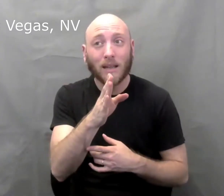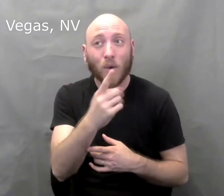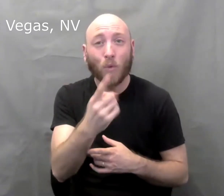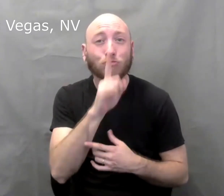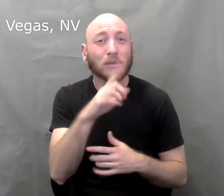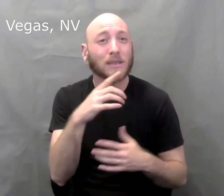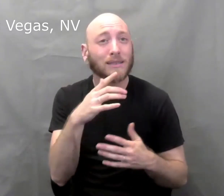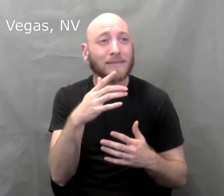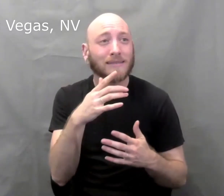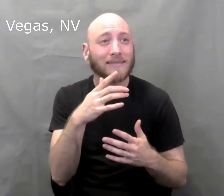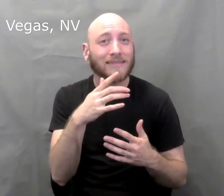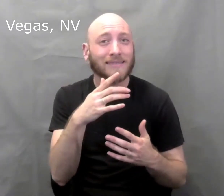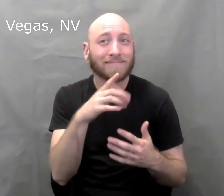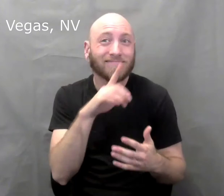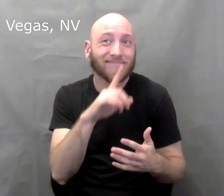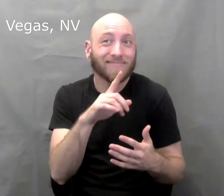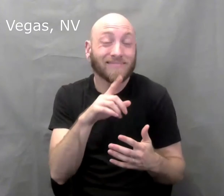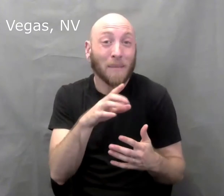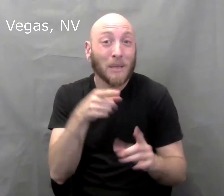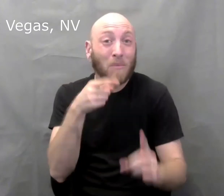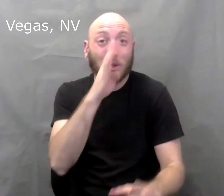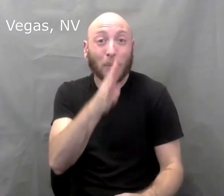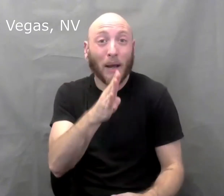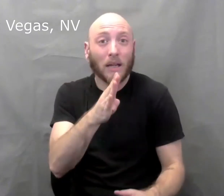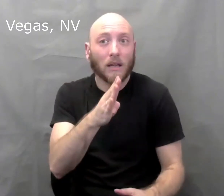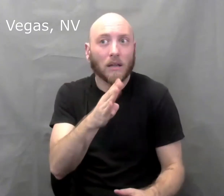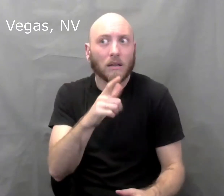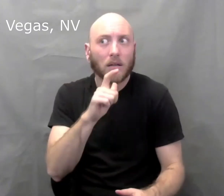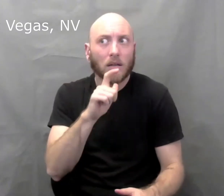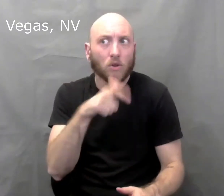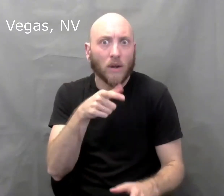do it exactly right every time. We can do them over again. We can do the steps over again.